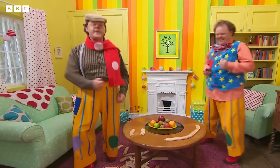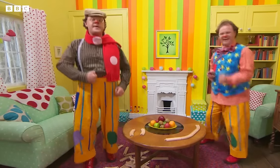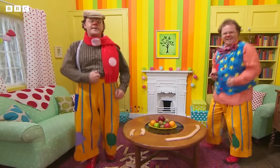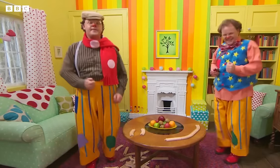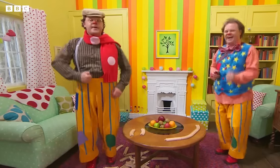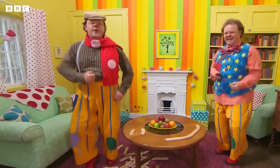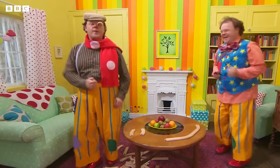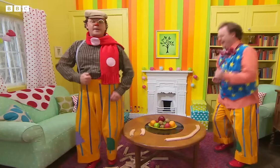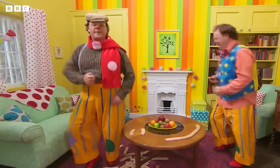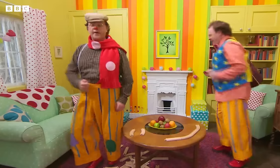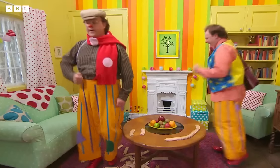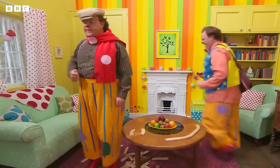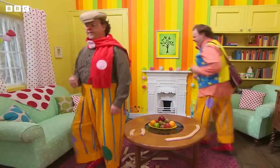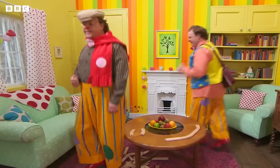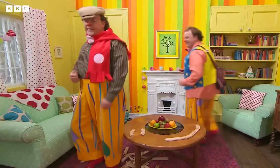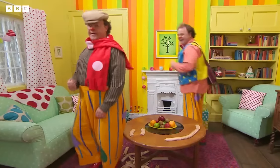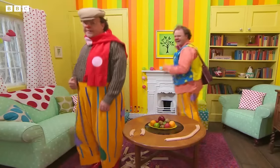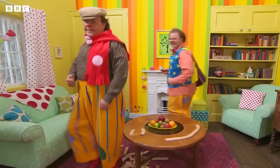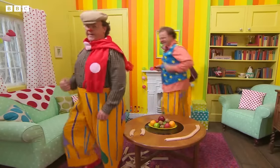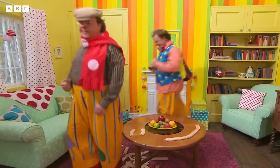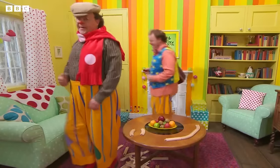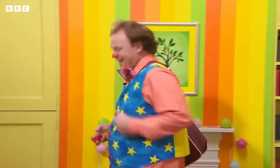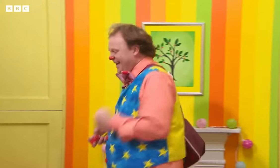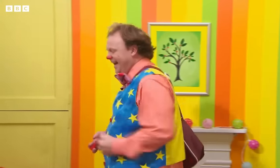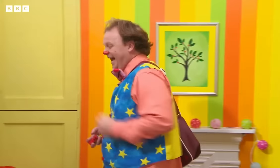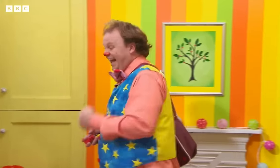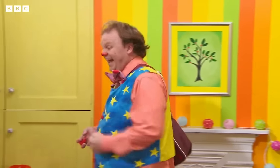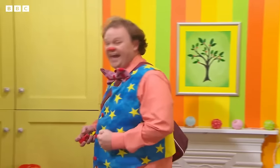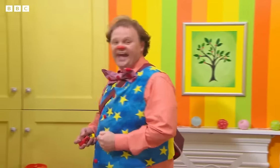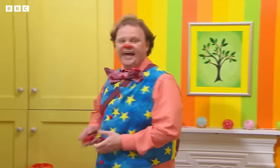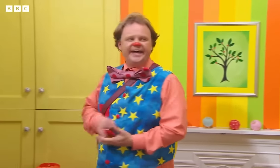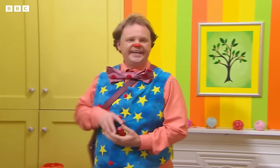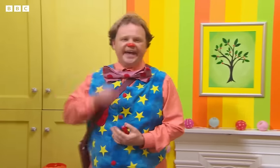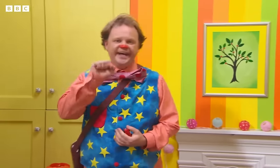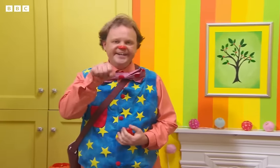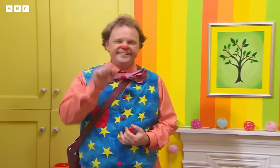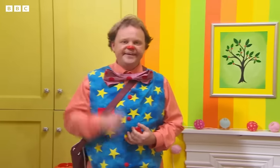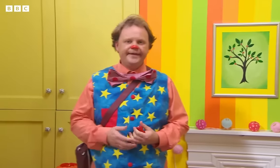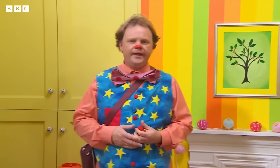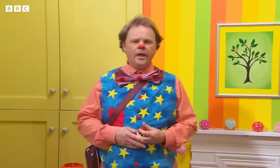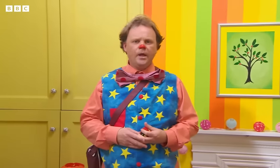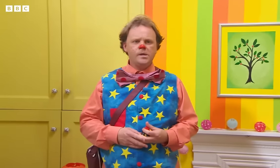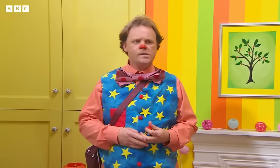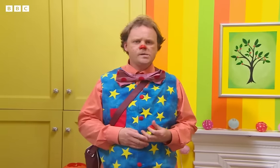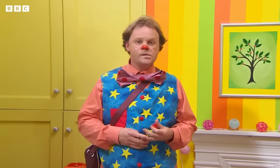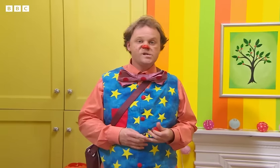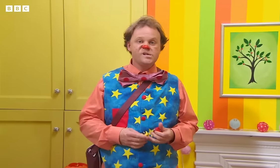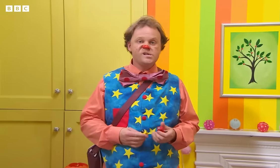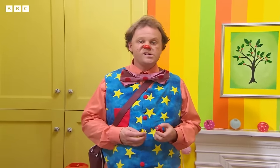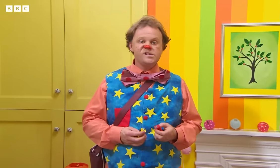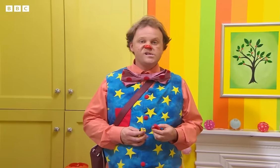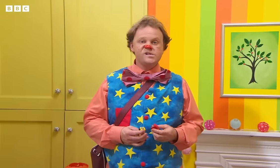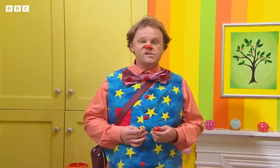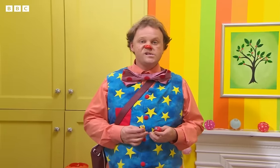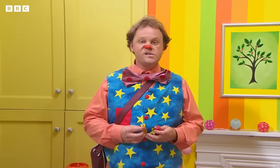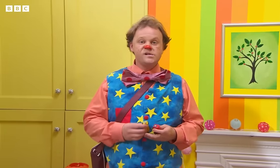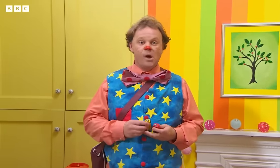Choo-choo! All aboard! Mr Tumble? Yes? Please may you show the sign for friends?